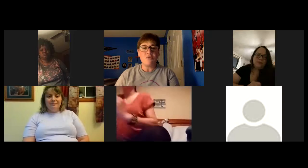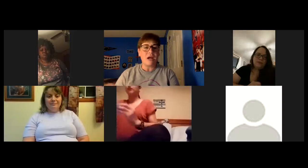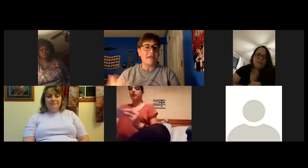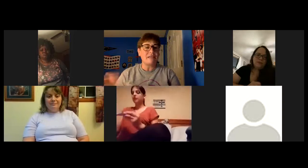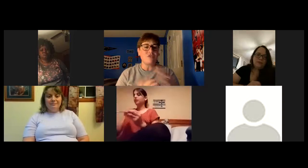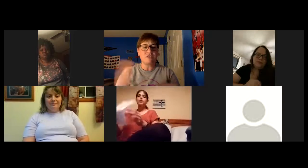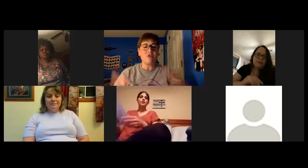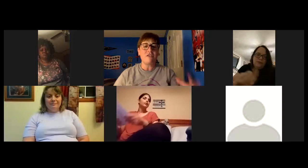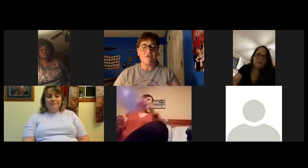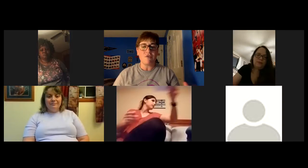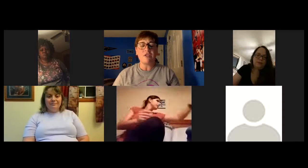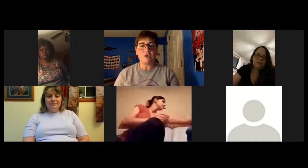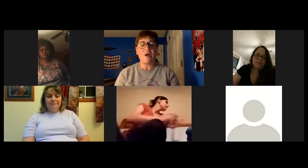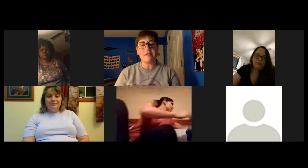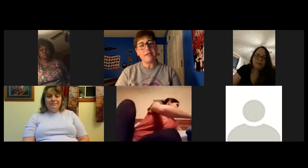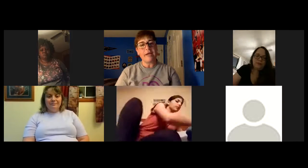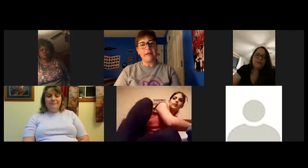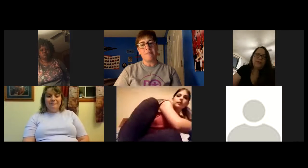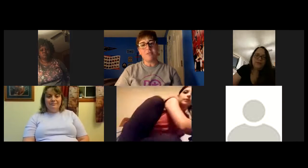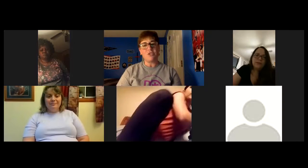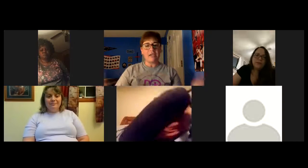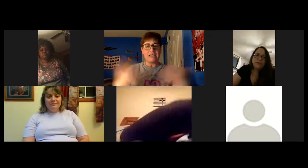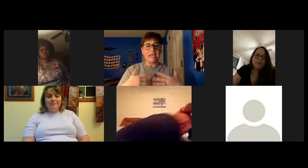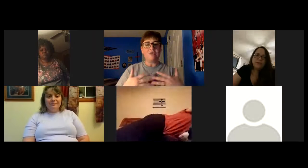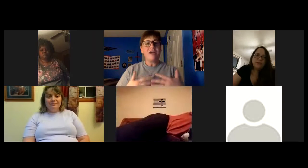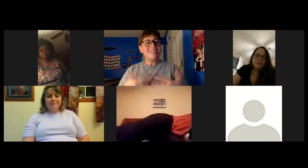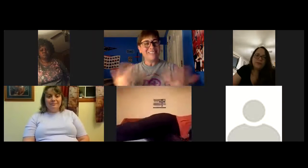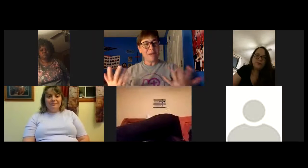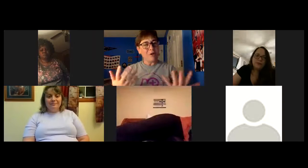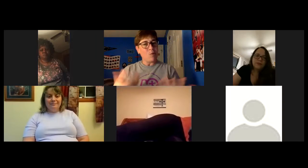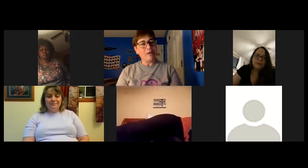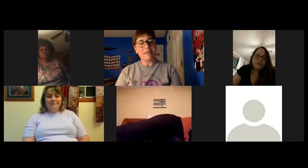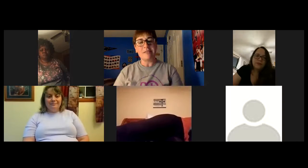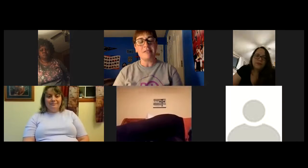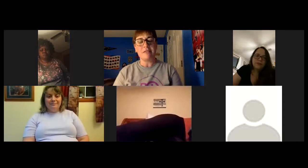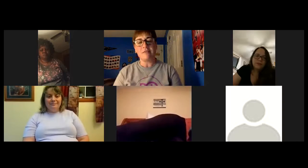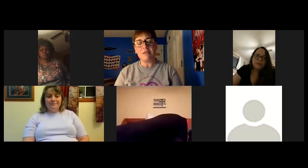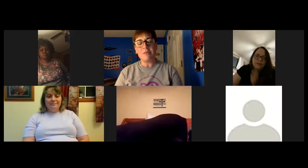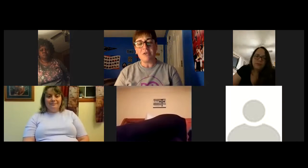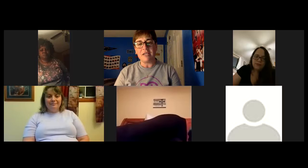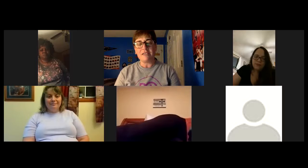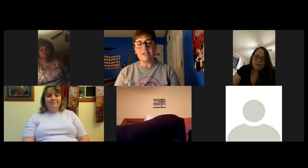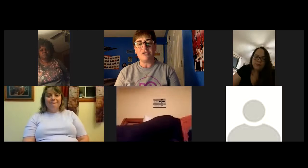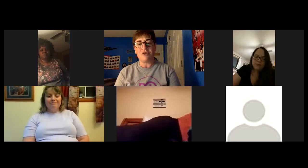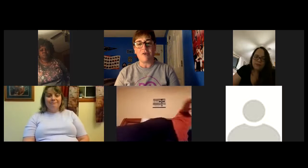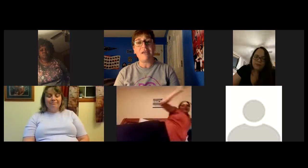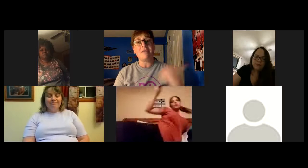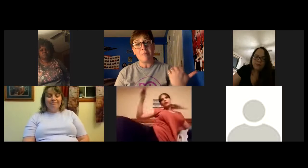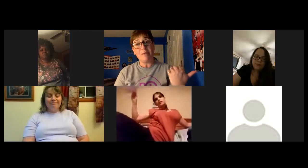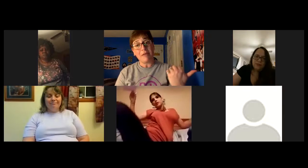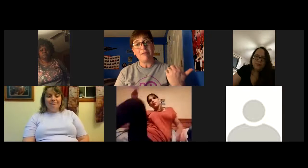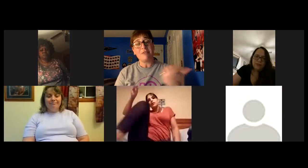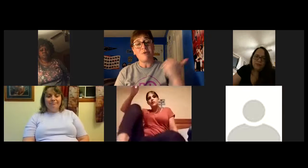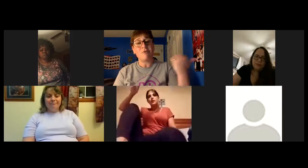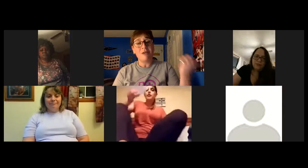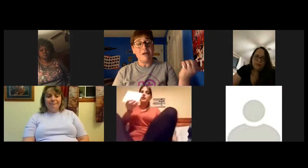to Sunrise. They'll just go to different restaurants and just all get together, just kind of bring awareness to the community so that, hey, there are